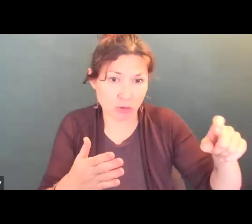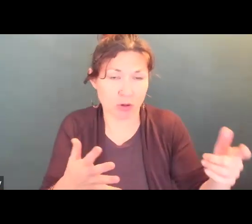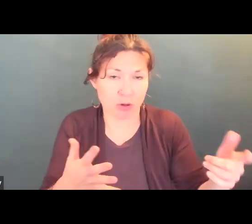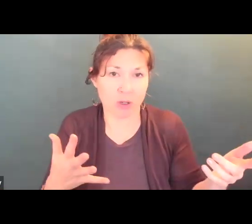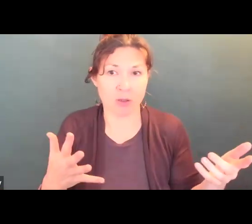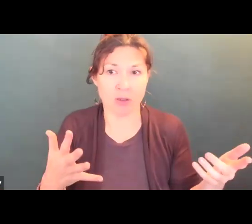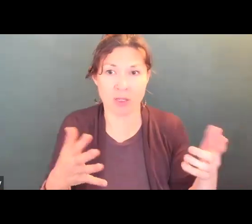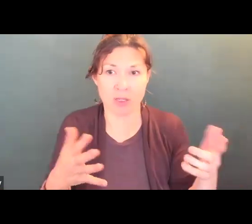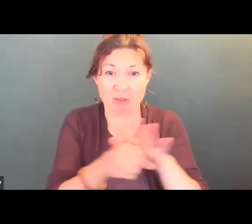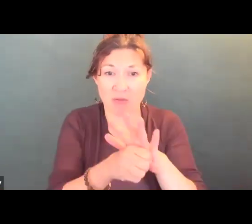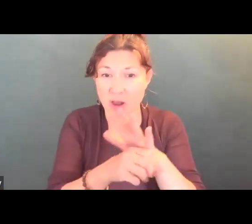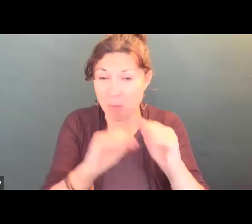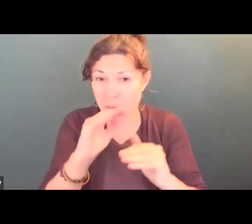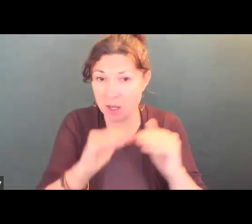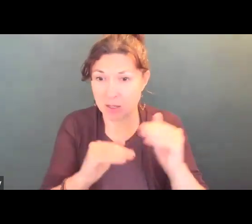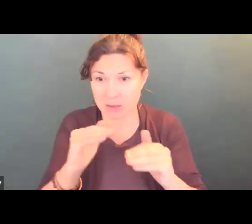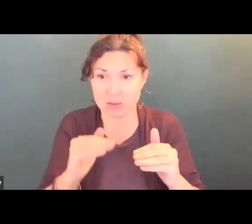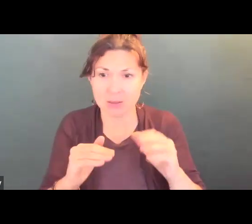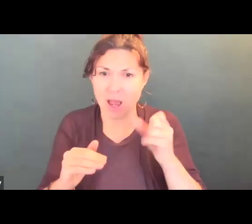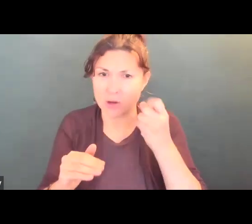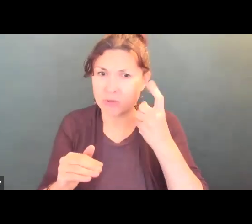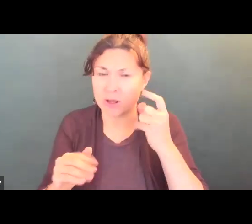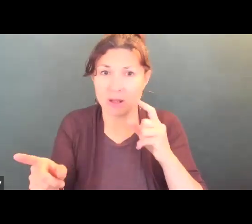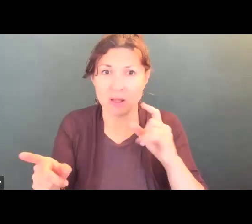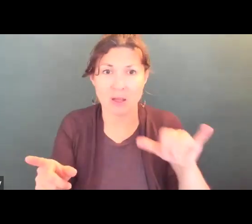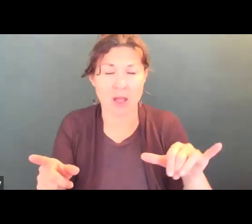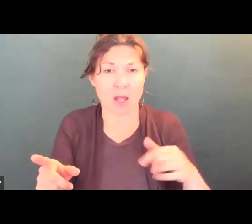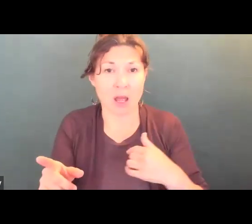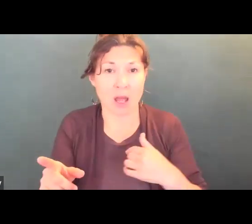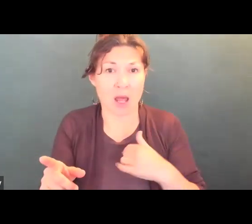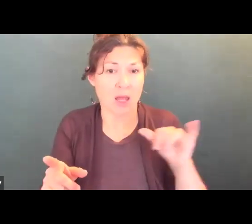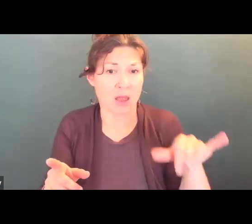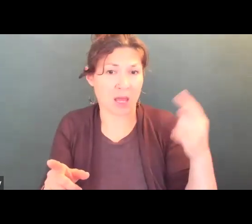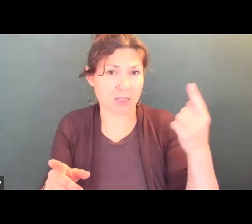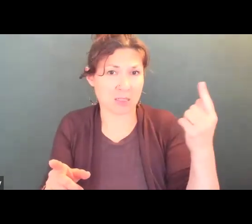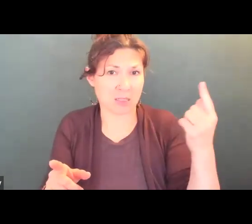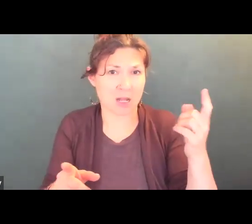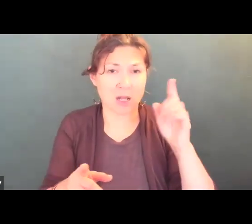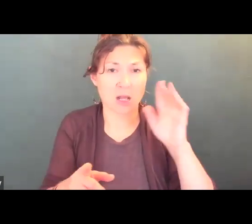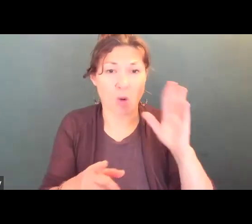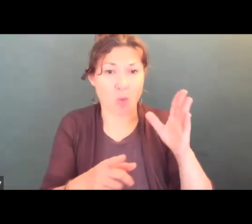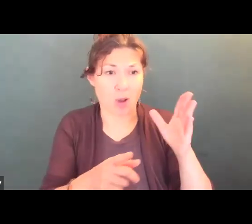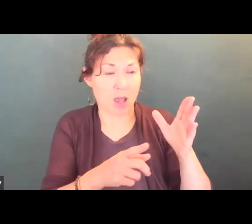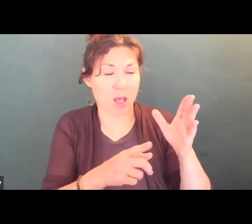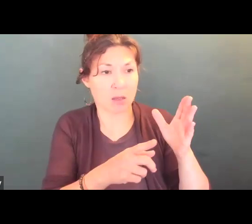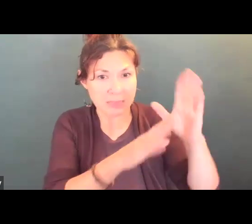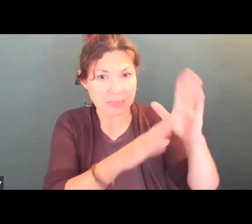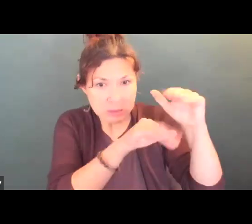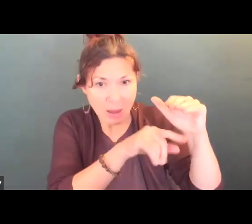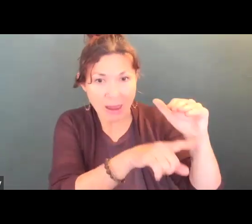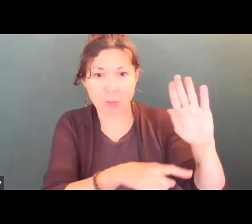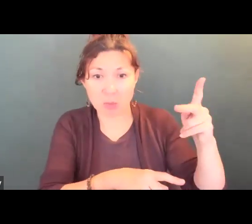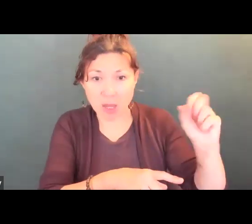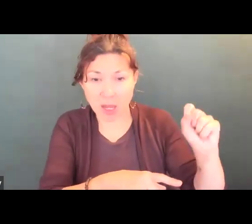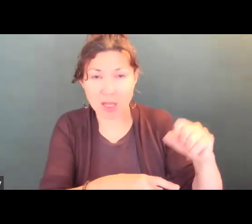something I would leave to the administration to and your